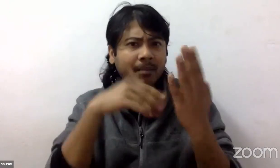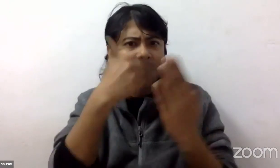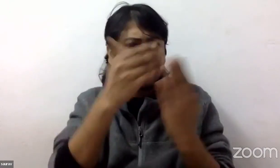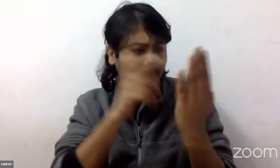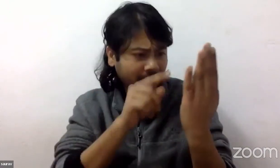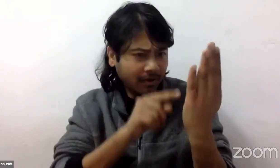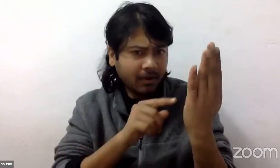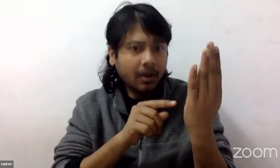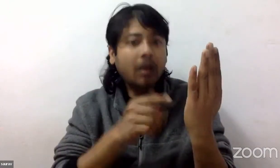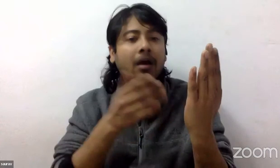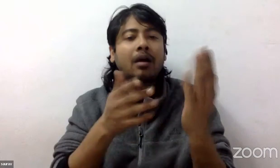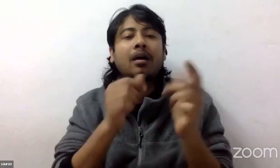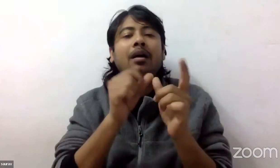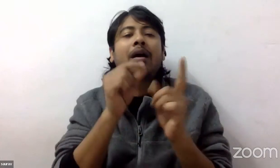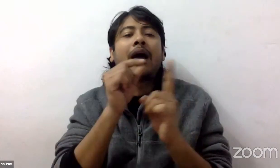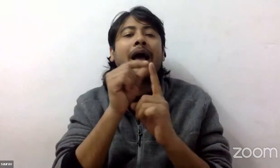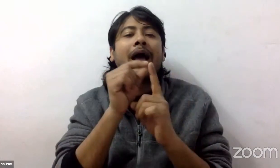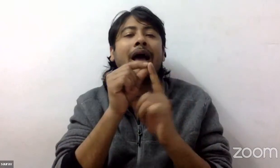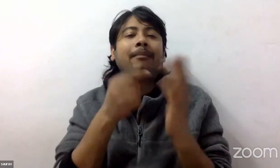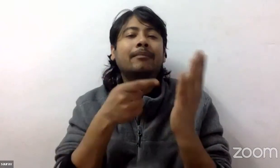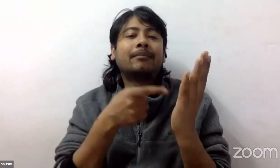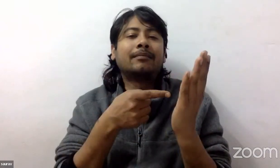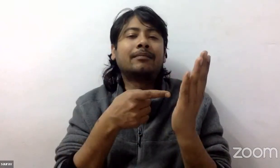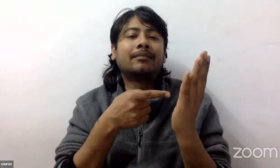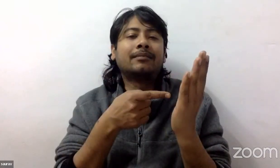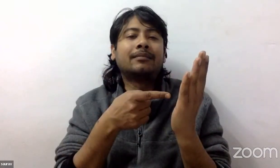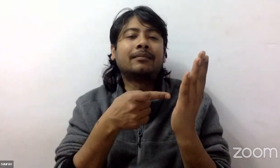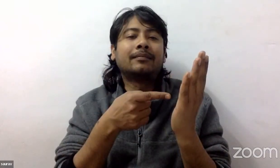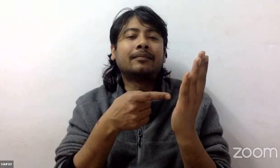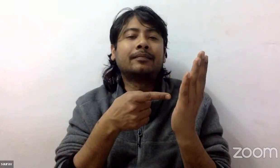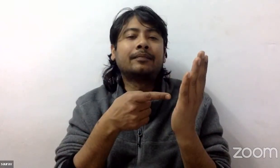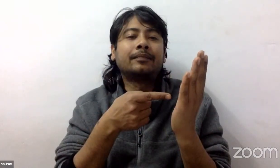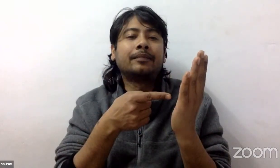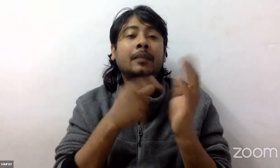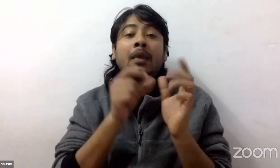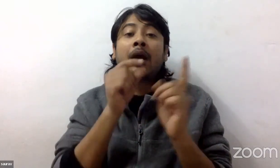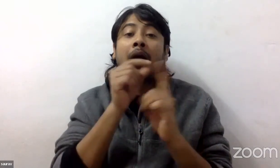month. January 2 Ekadashi, February 2 Ekadashi, March 2 Ekadashi.